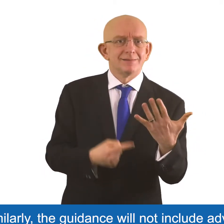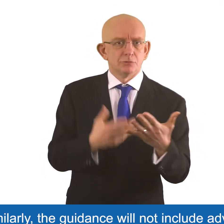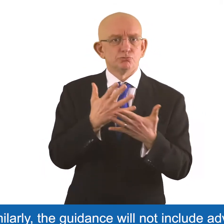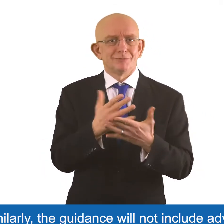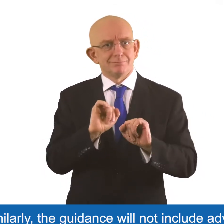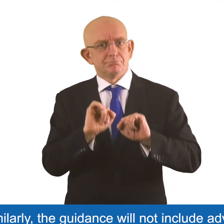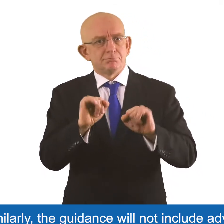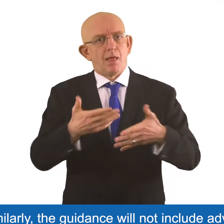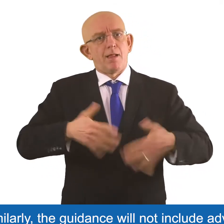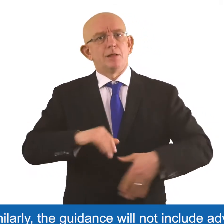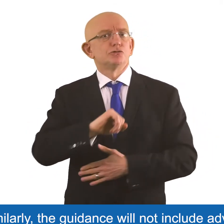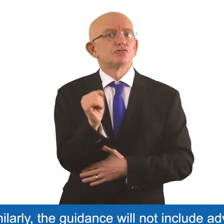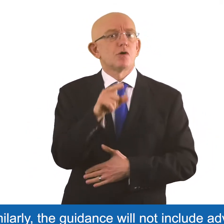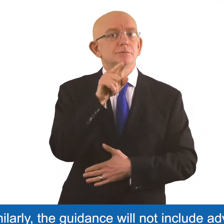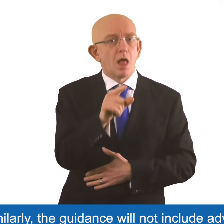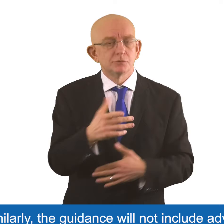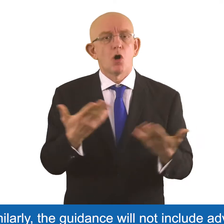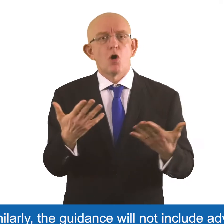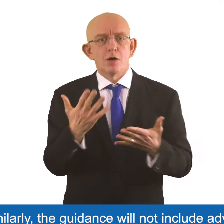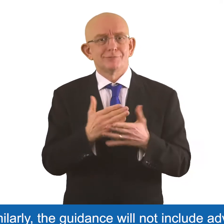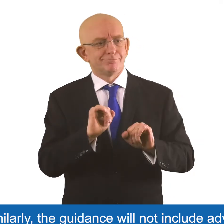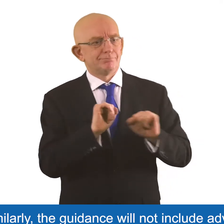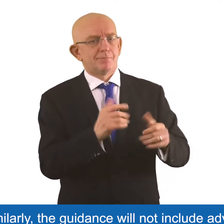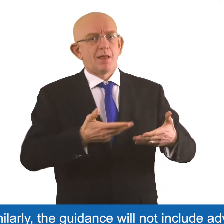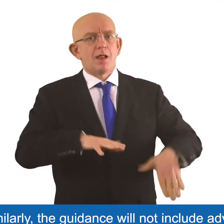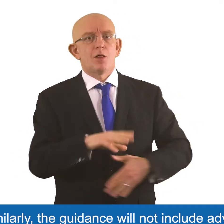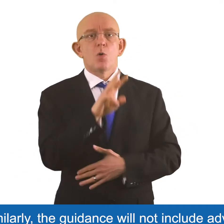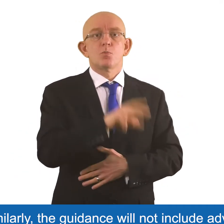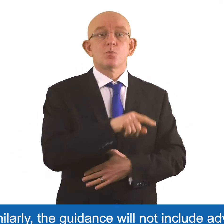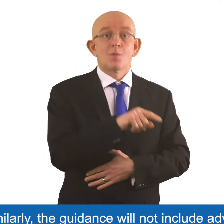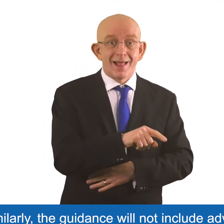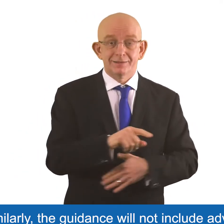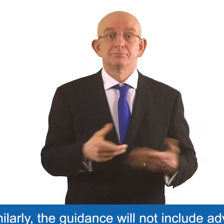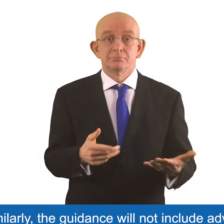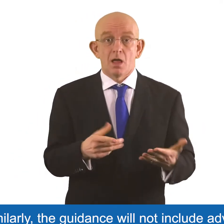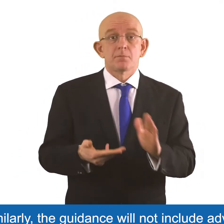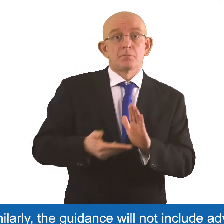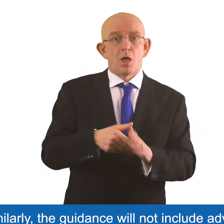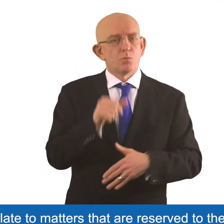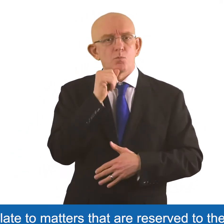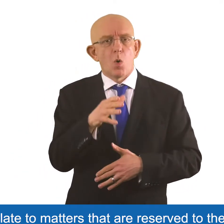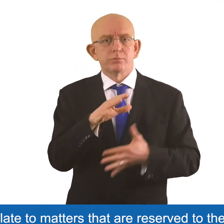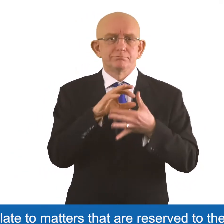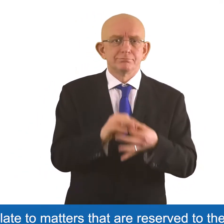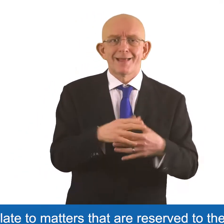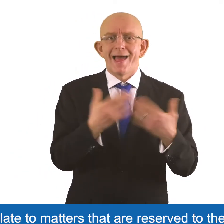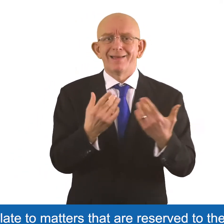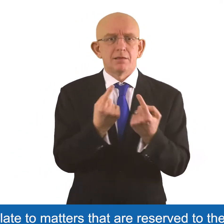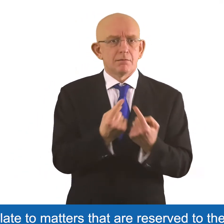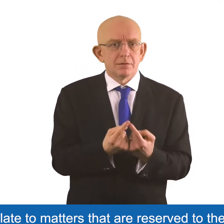Similarly, the guidance will not include advice or material which relates only to Scotland or Wales and does not relate to matters that